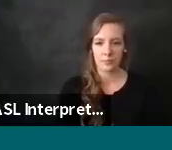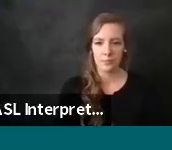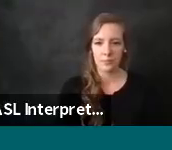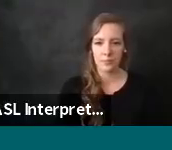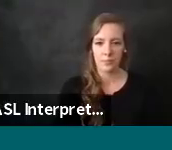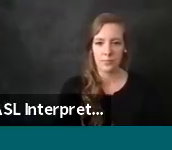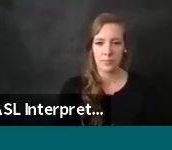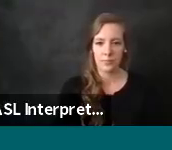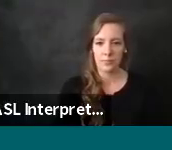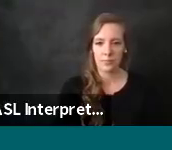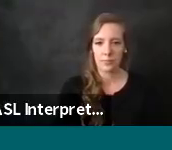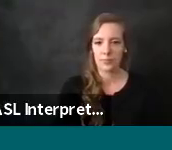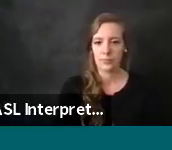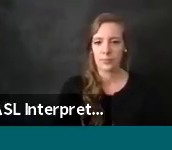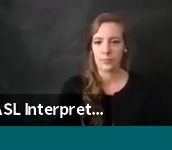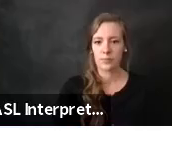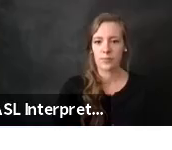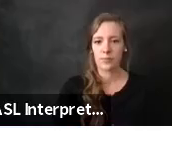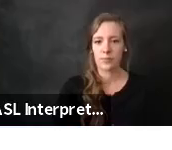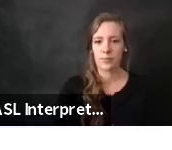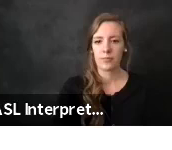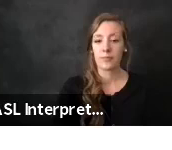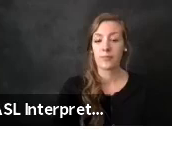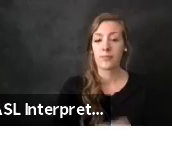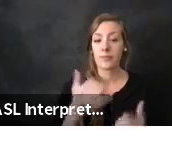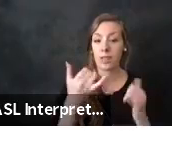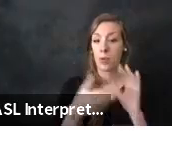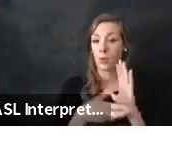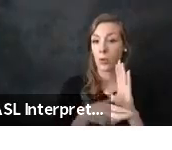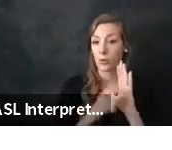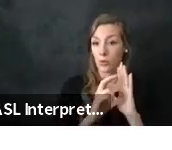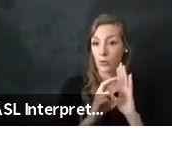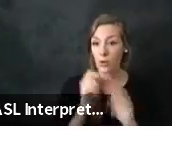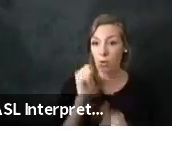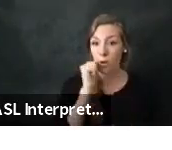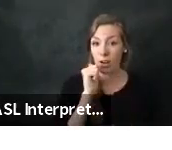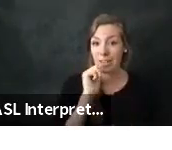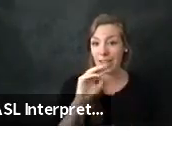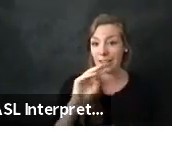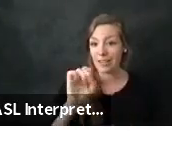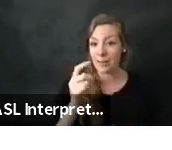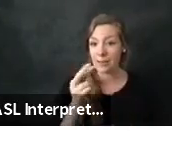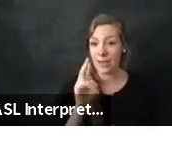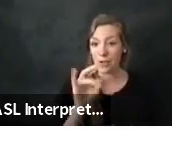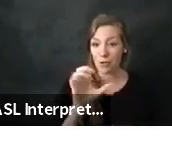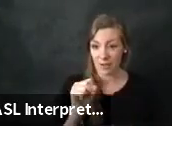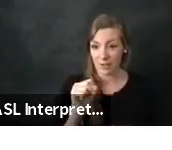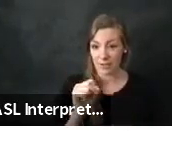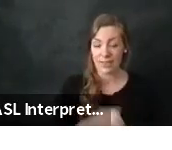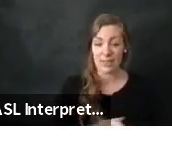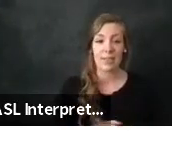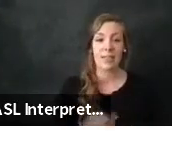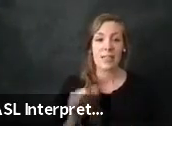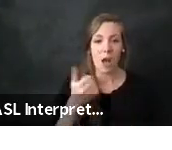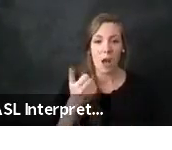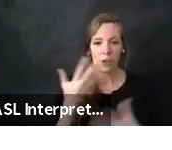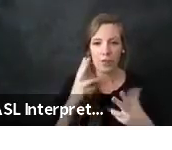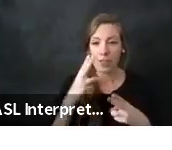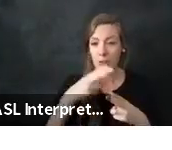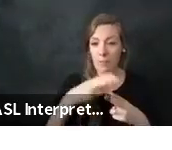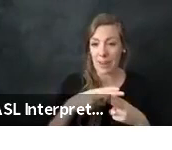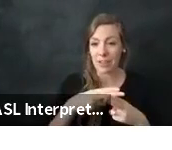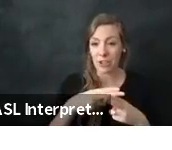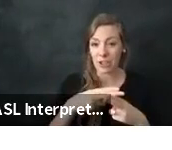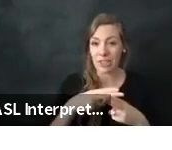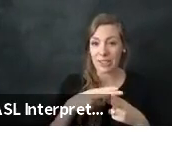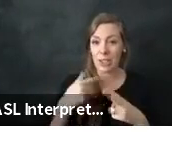Okay, I'll just briefly review our daily metrics. As others have mentioned on this call,